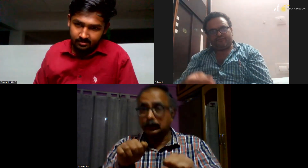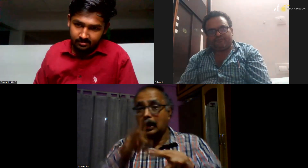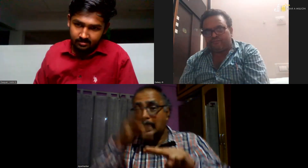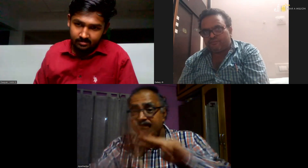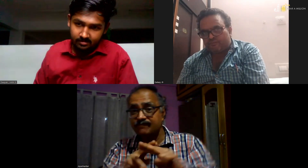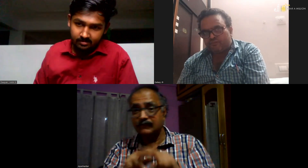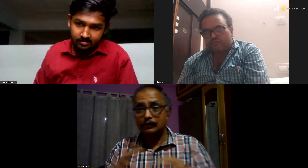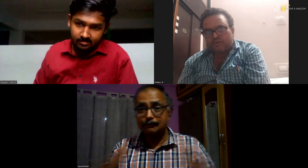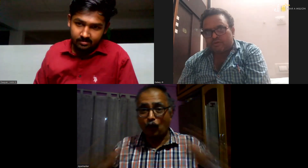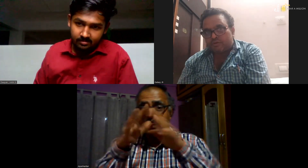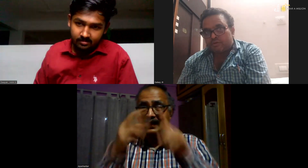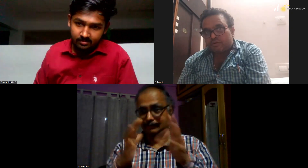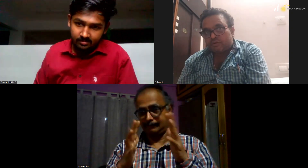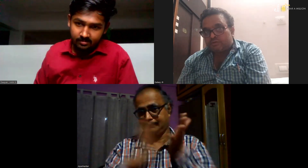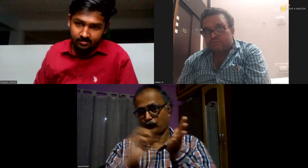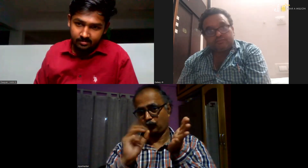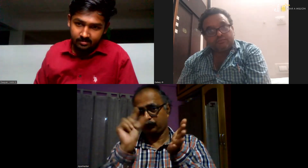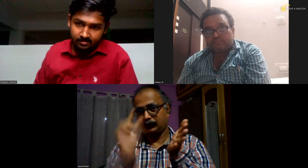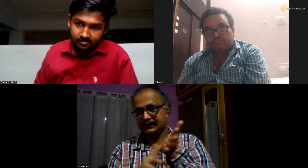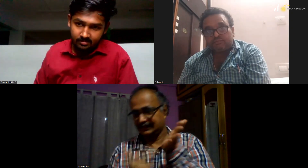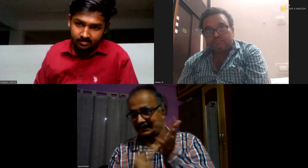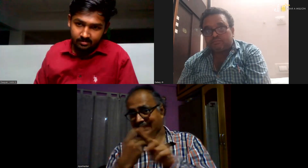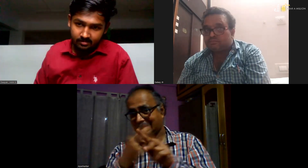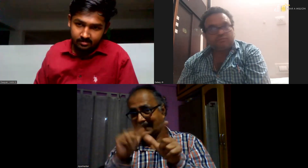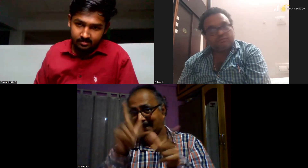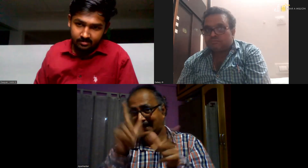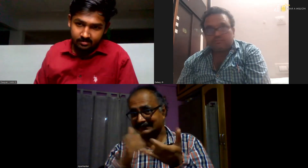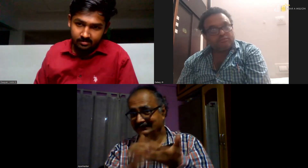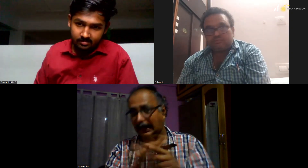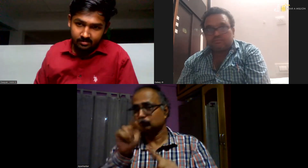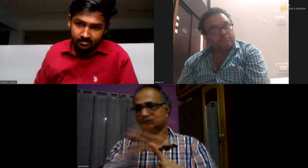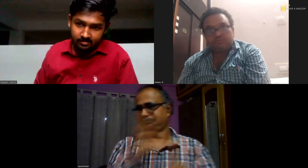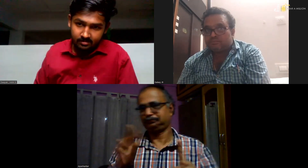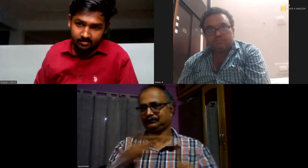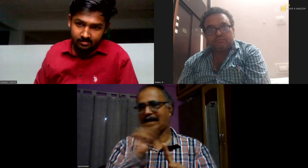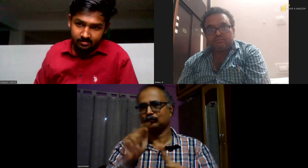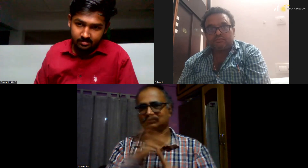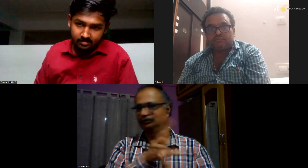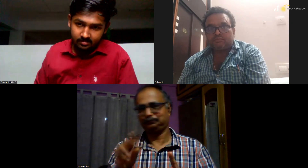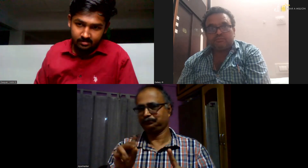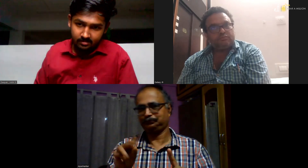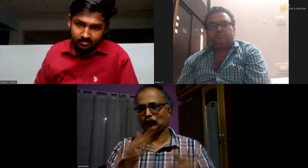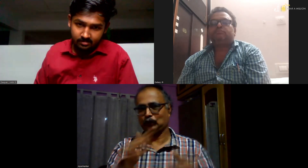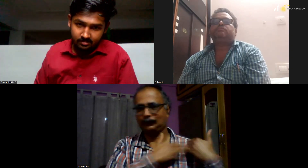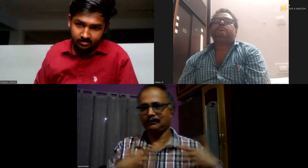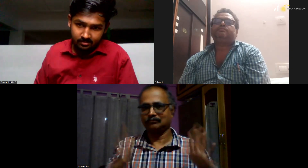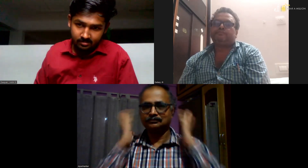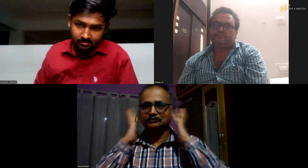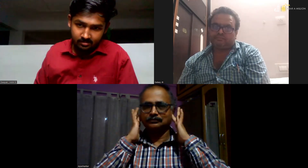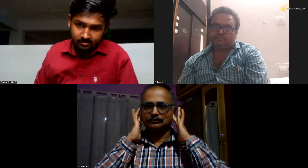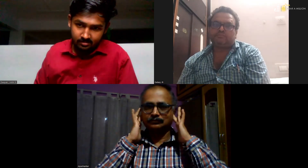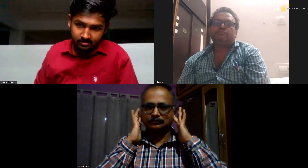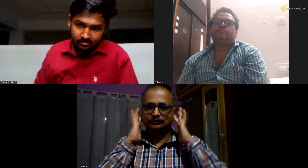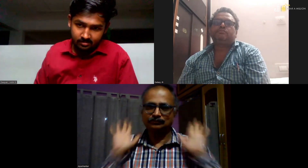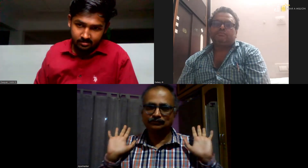did you experience some extra facilities as well? So see, I received some bonus and some kind